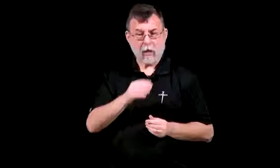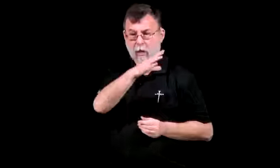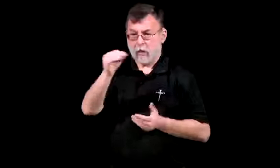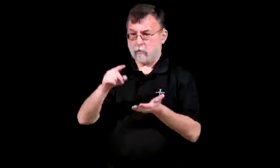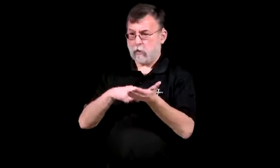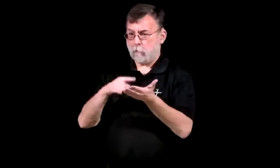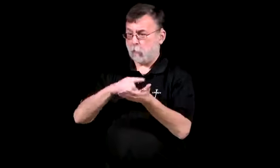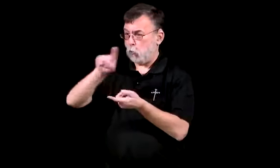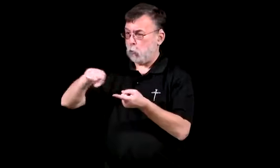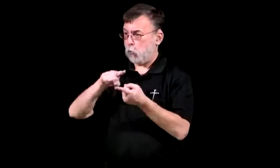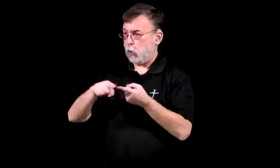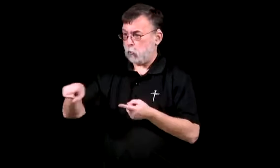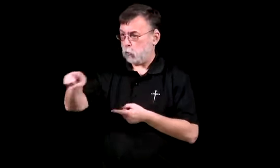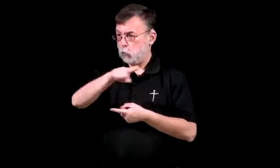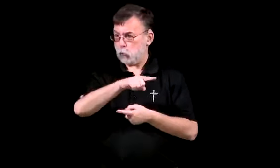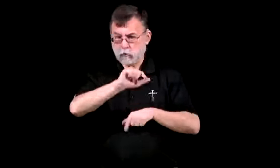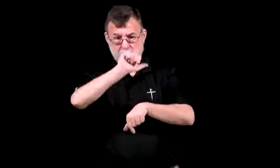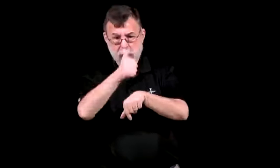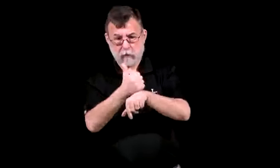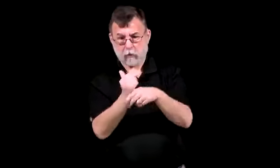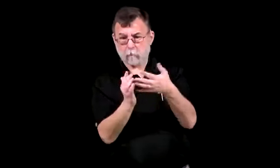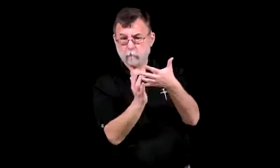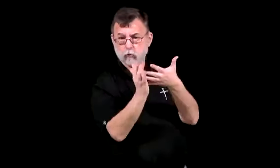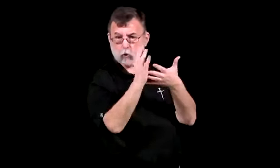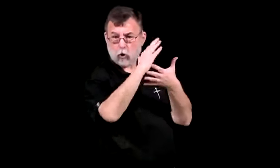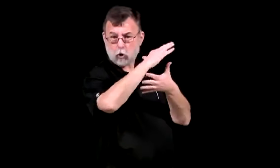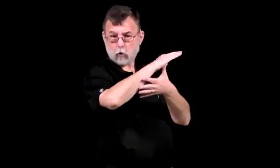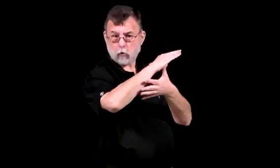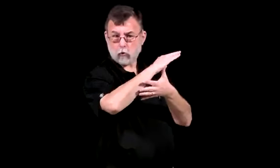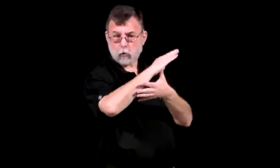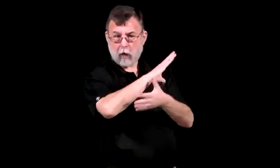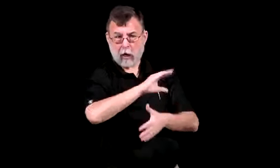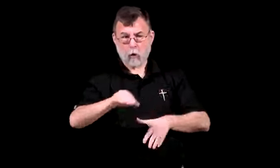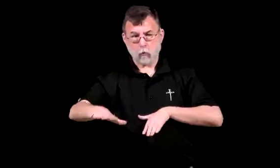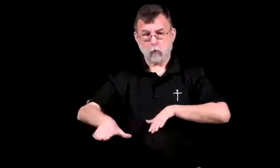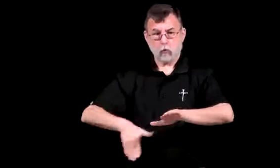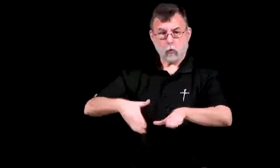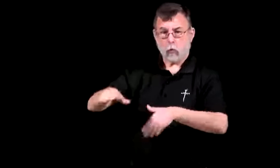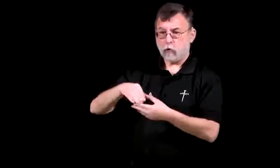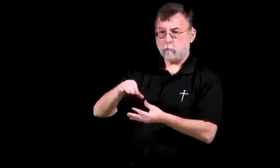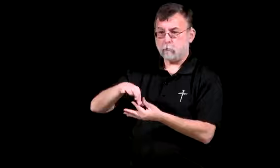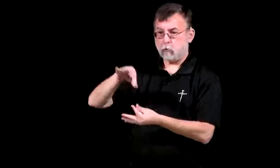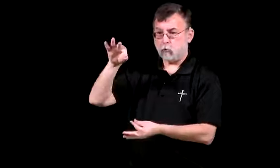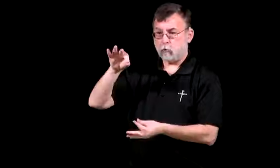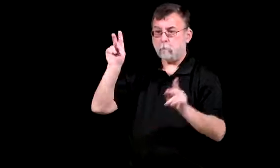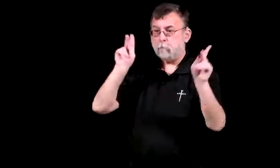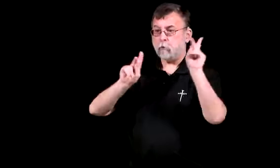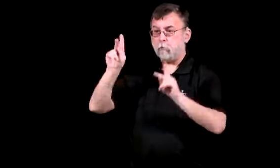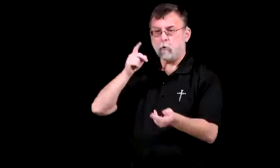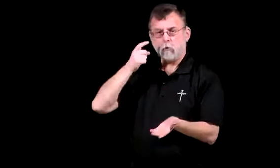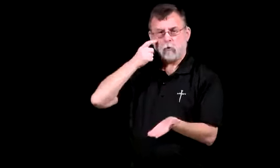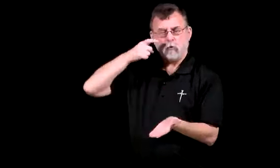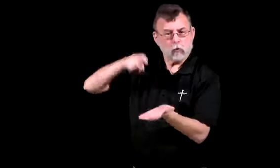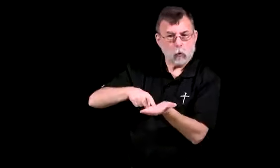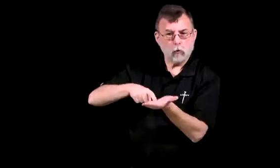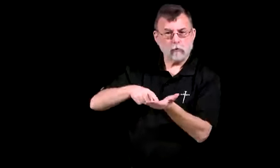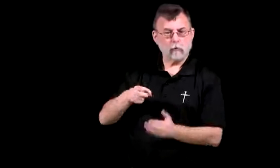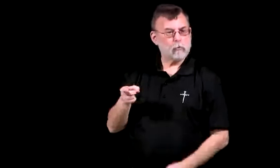heaven. And sometimes, when you set those priorities and walk in the Spirit, people will